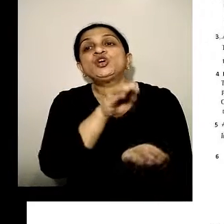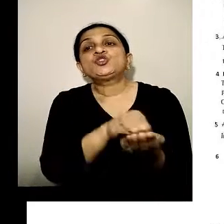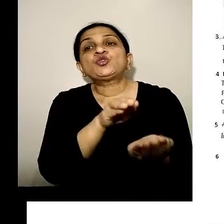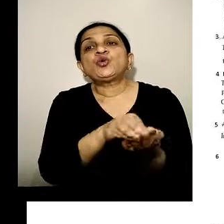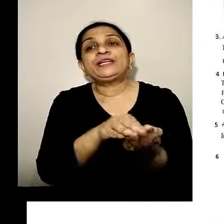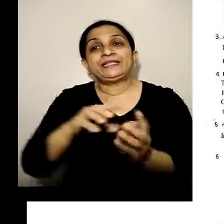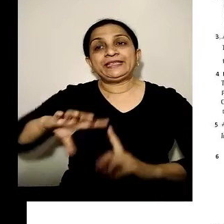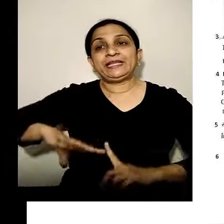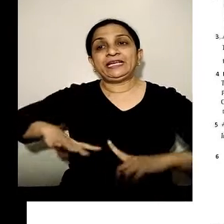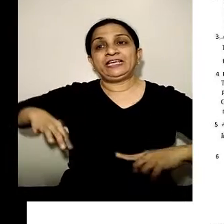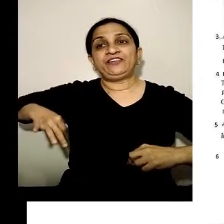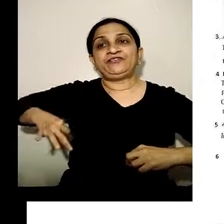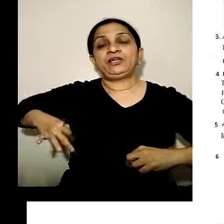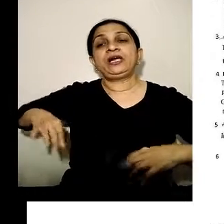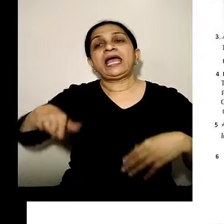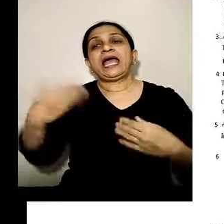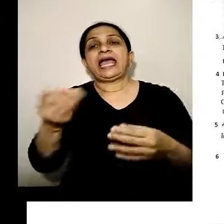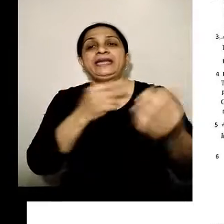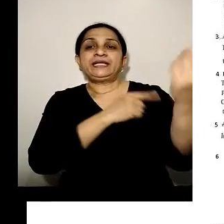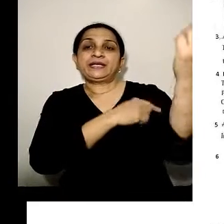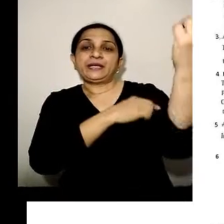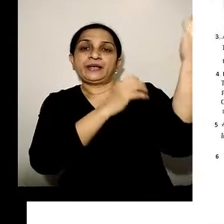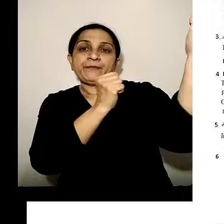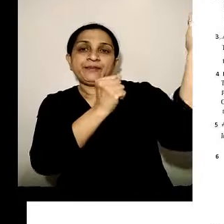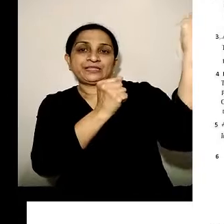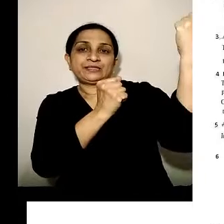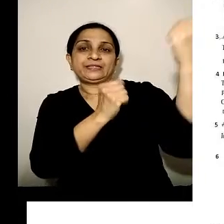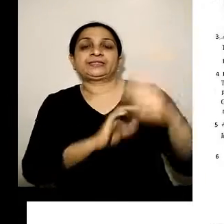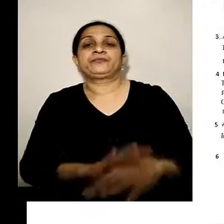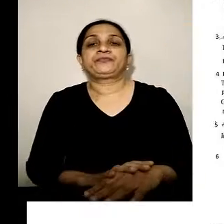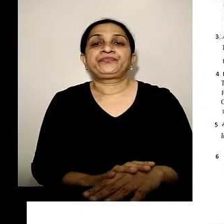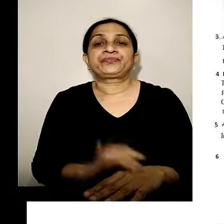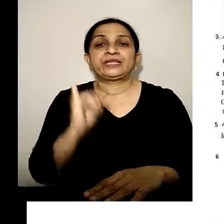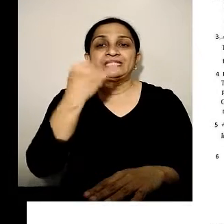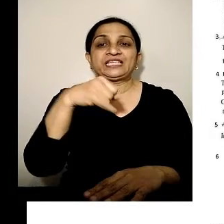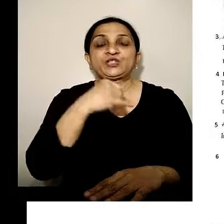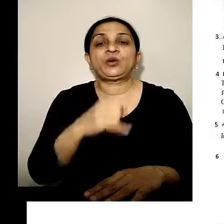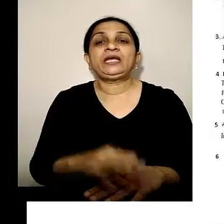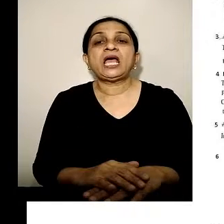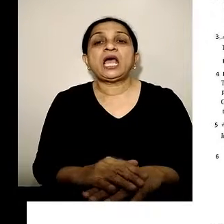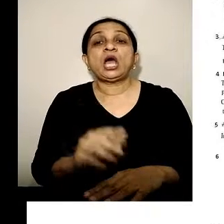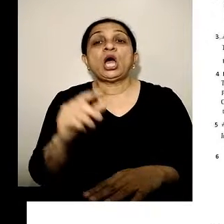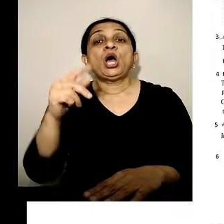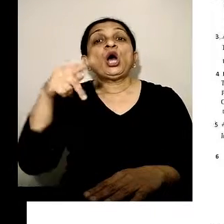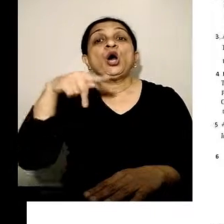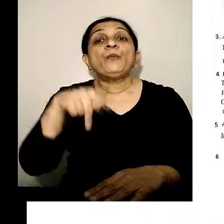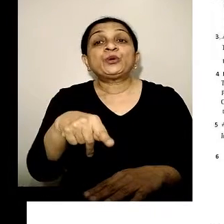and store it in the liver and muscles. Sixth one,